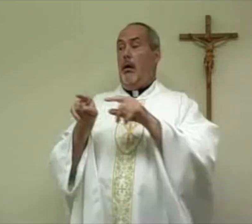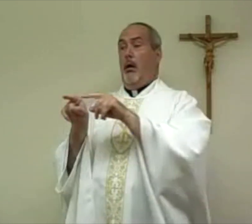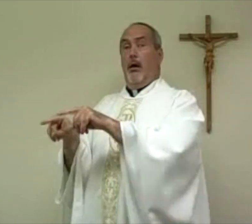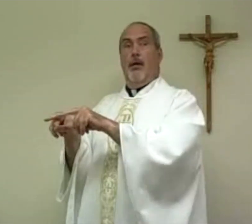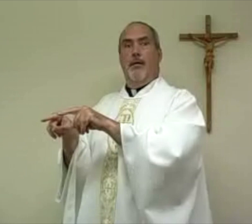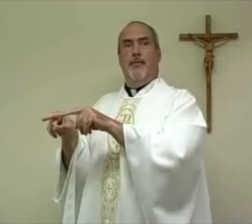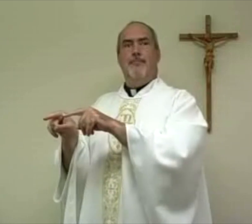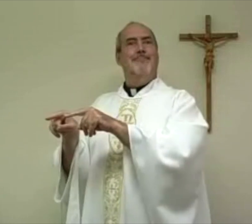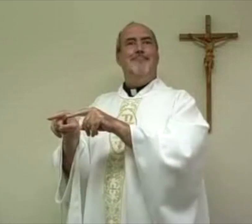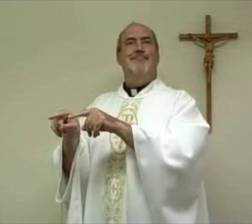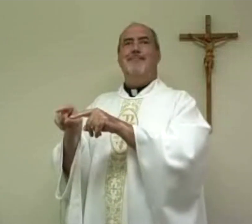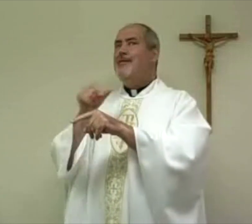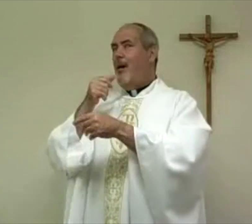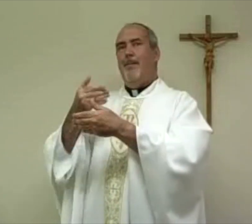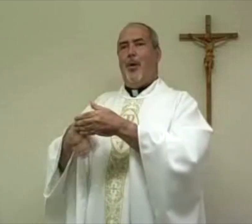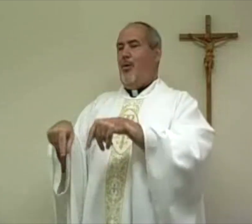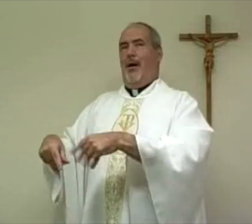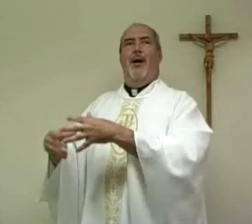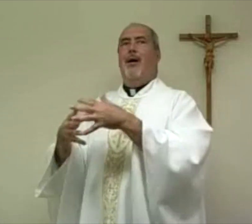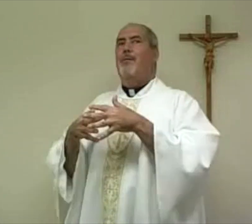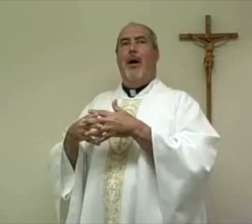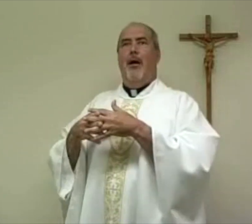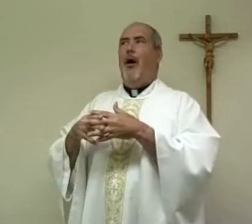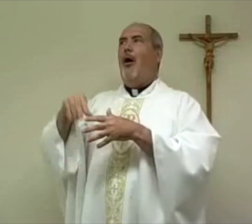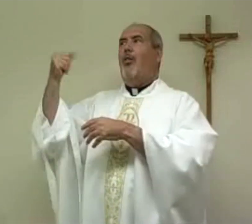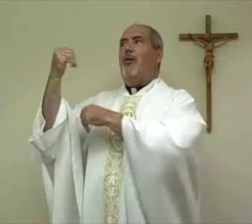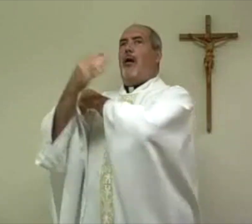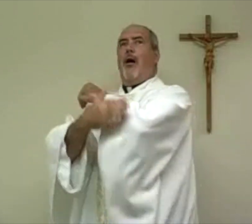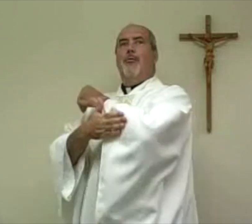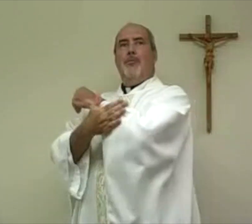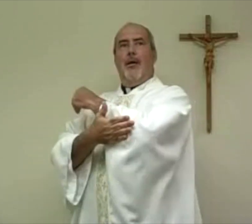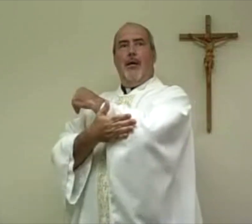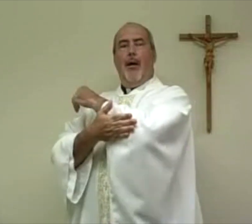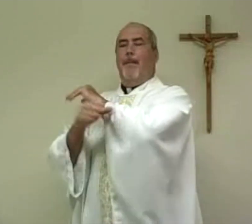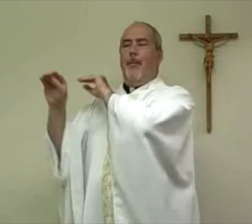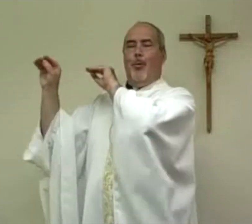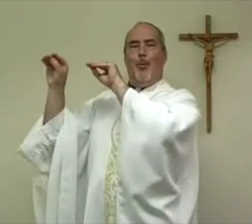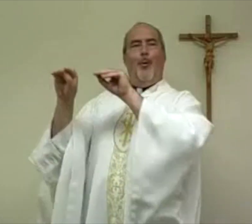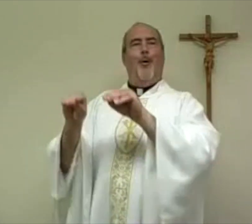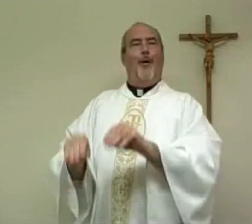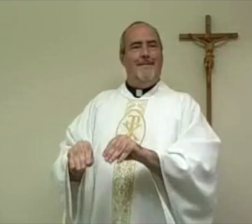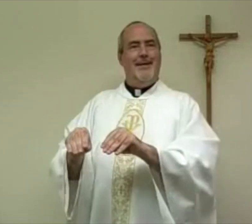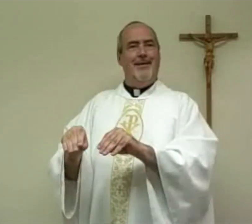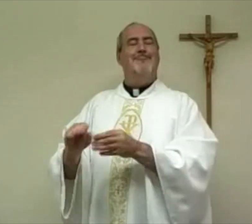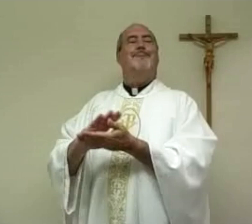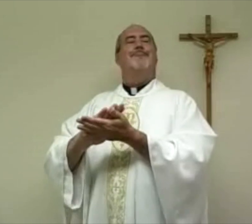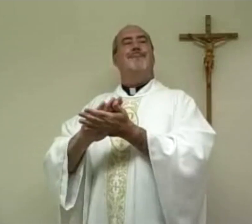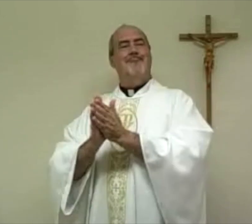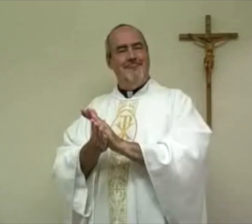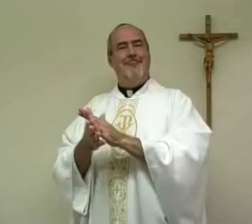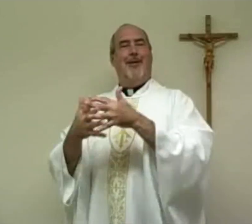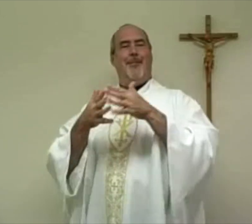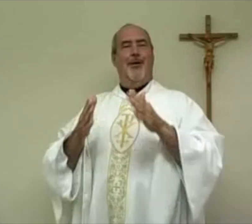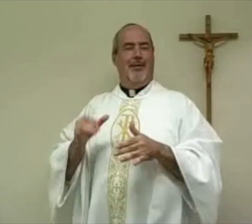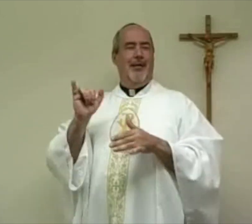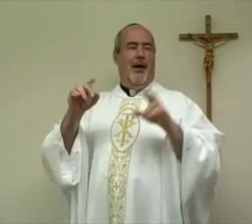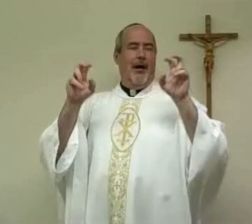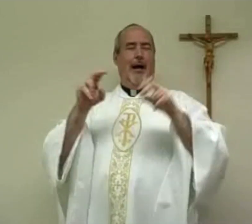United States and grow up American, those that aren't born here, that immigrate from other countries